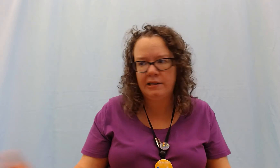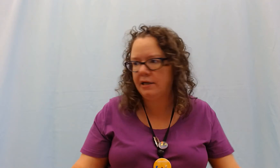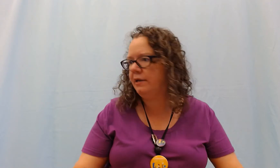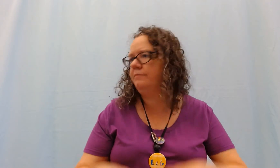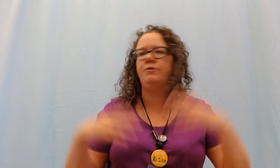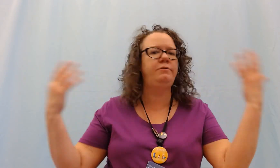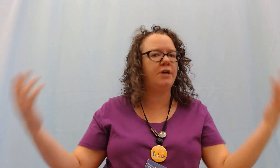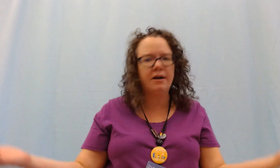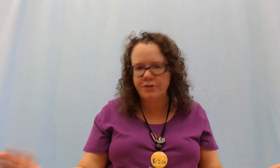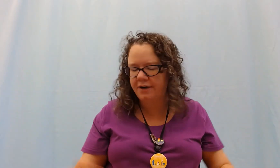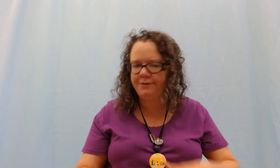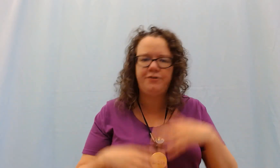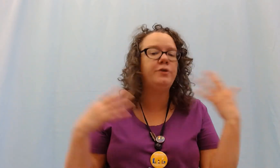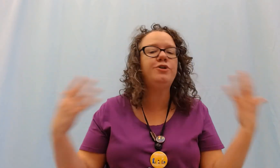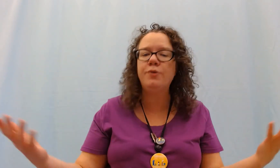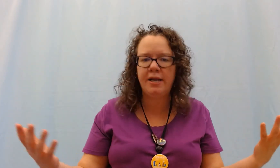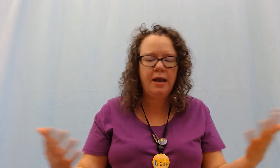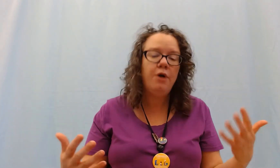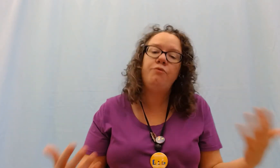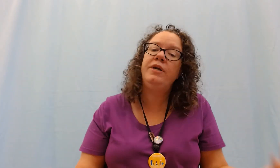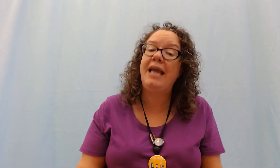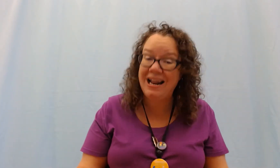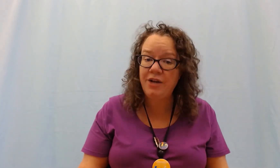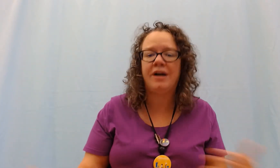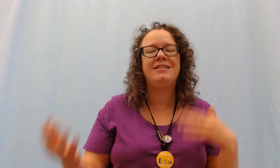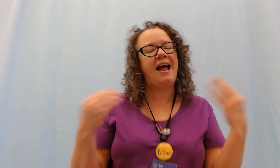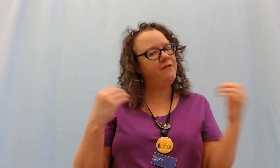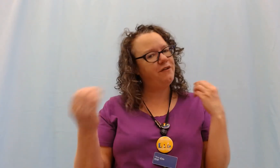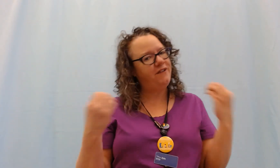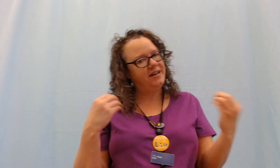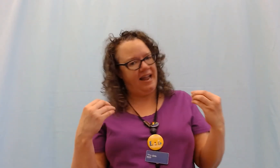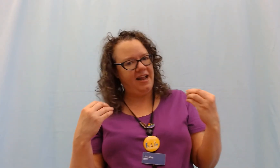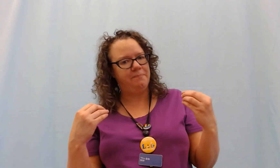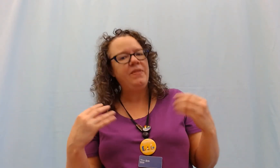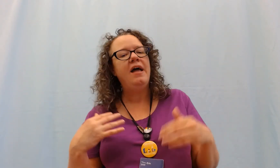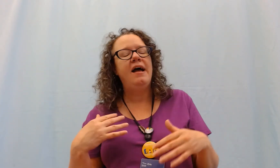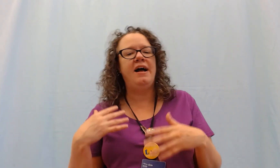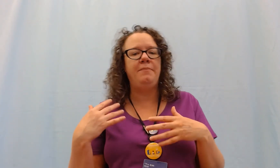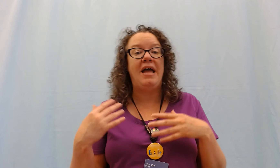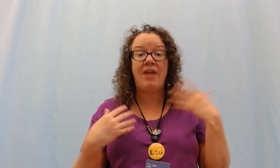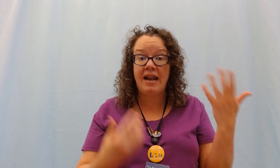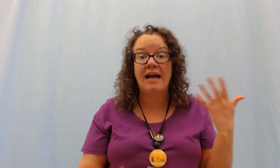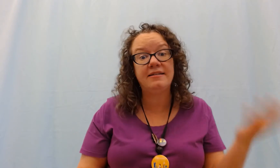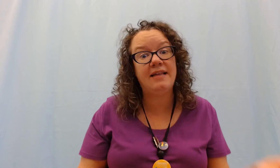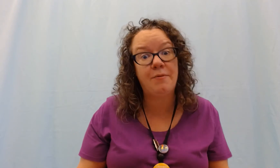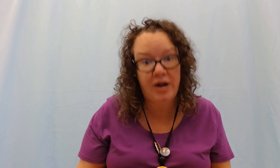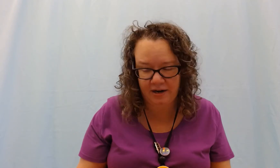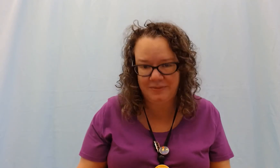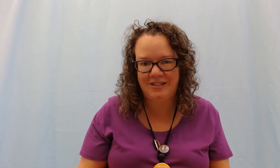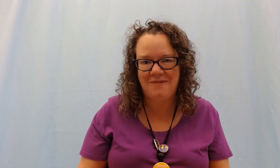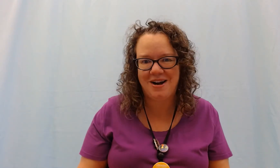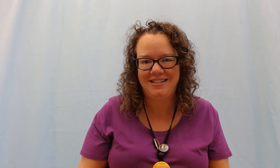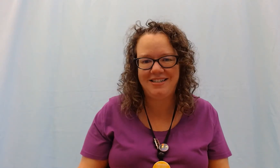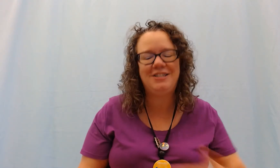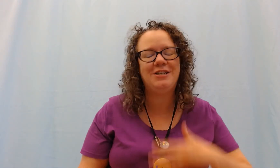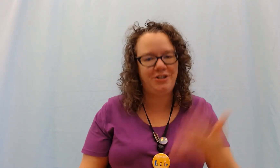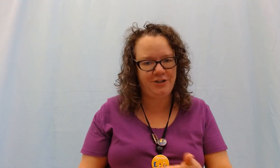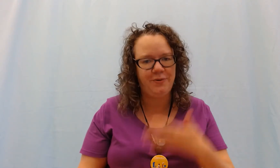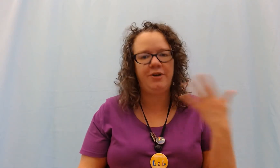the doctor's office. You can do it really anywhere. It's kind of a fun game. And then ask them what animals they want to do, and you can